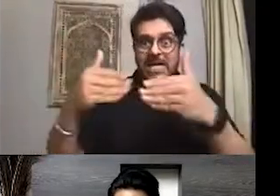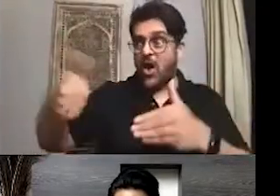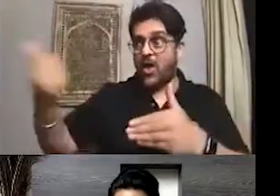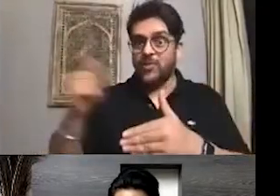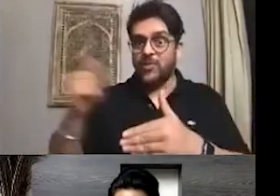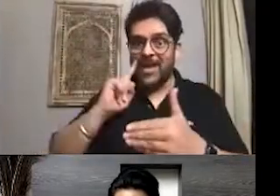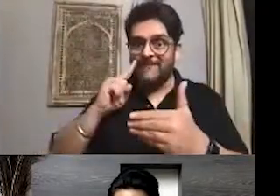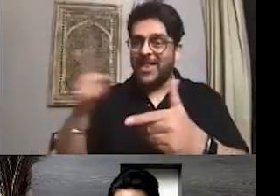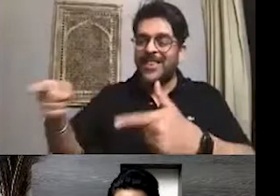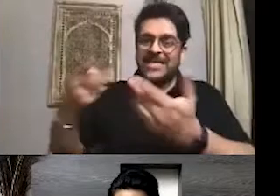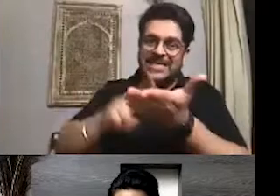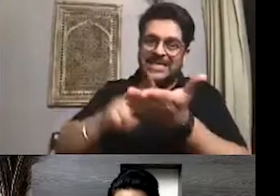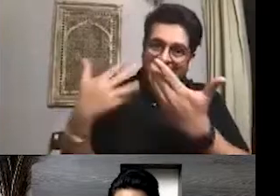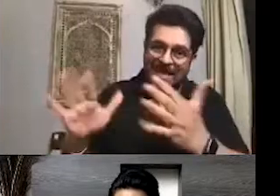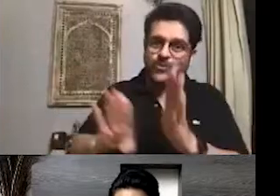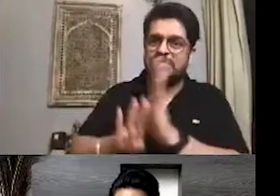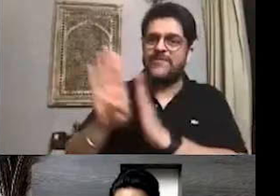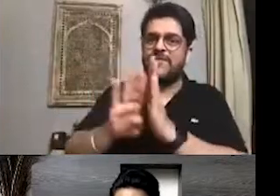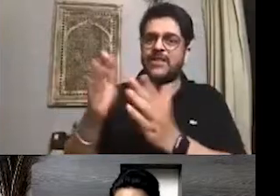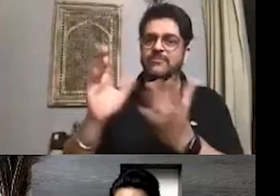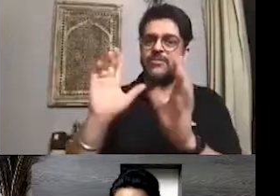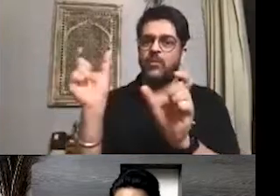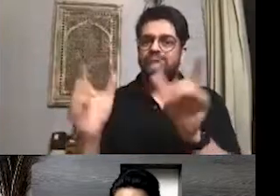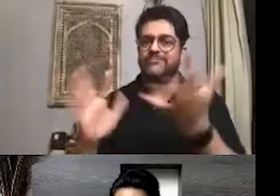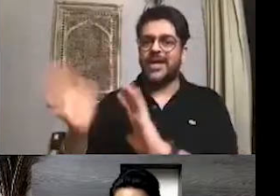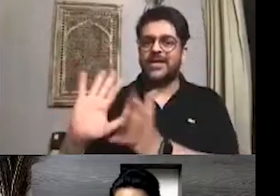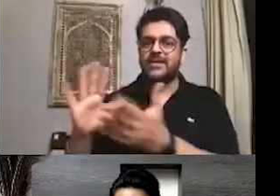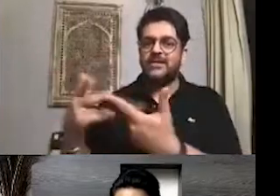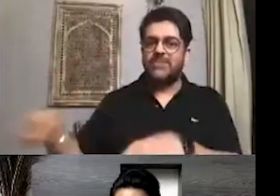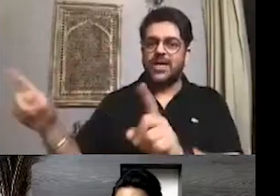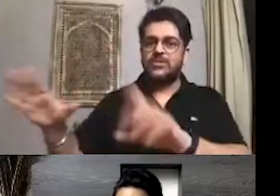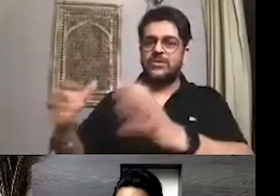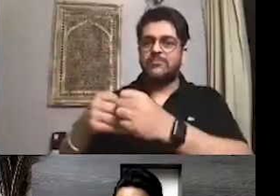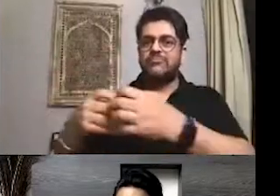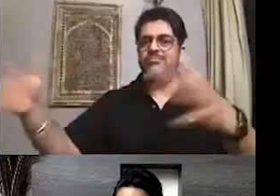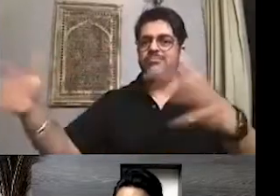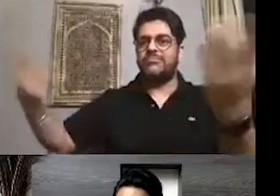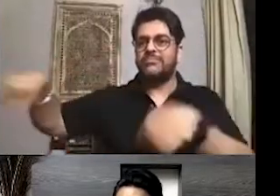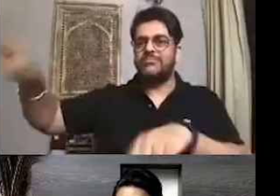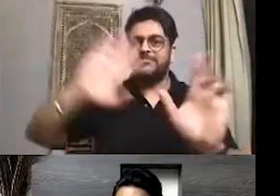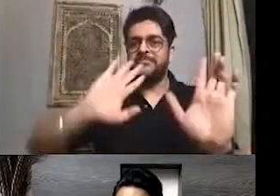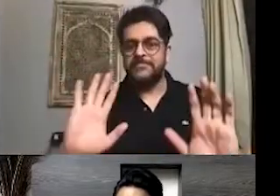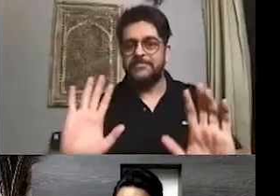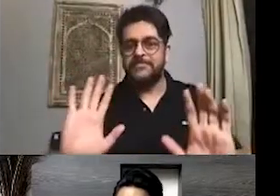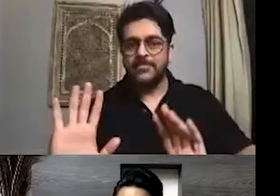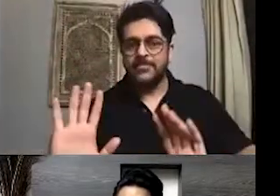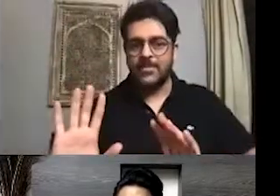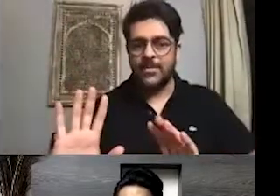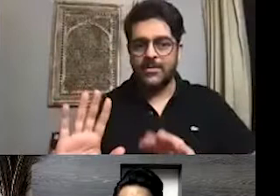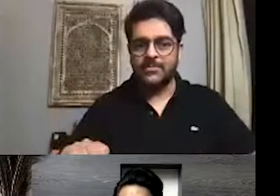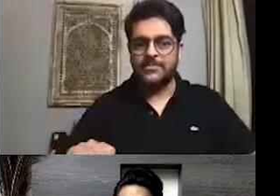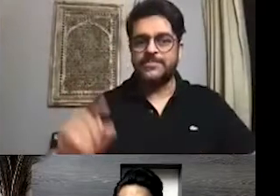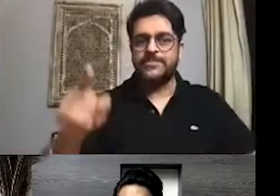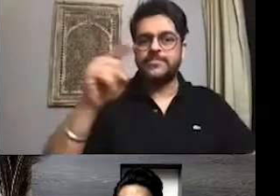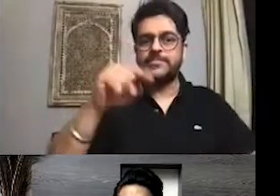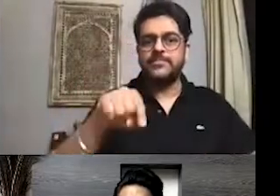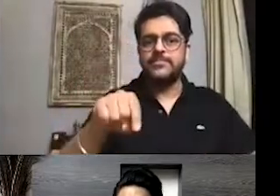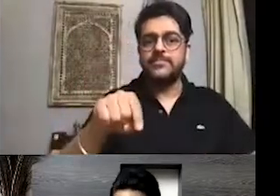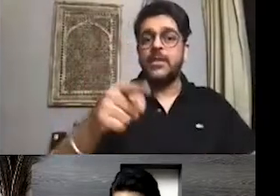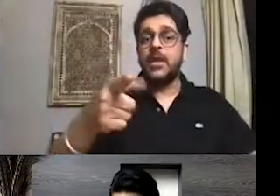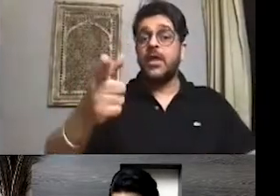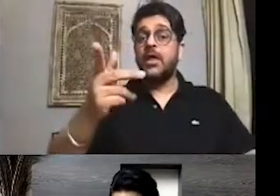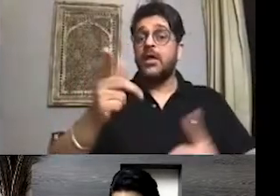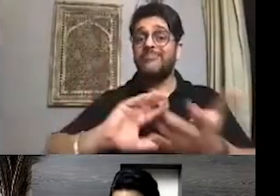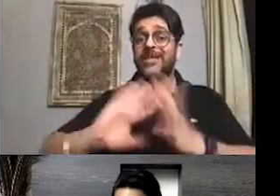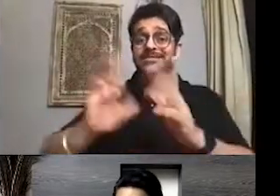person is going to school and they are meeting with other deaf children, they usually make their own signs, and that's how it's spread